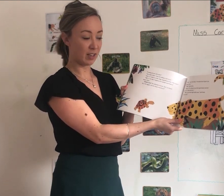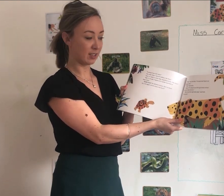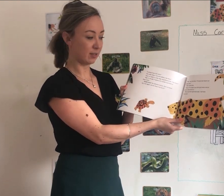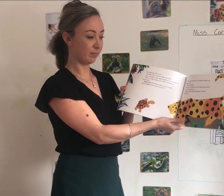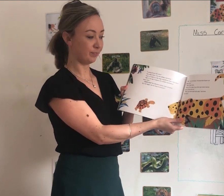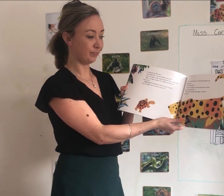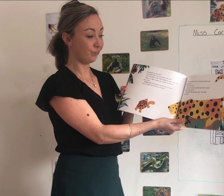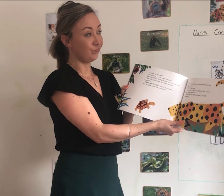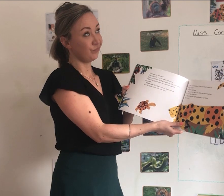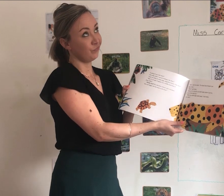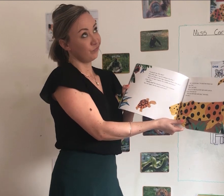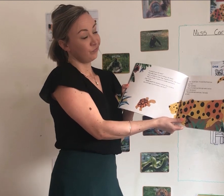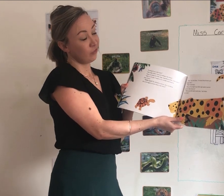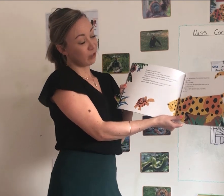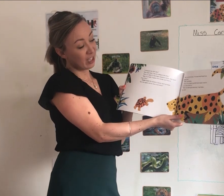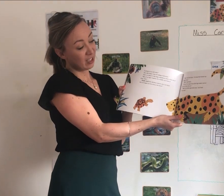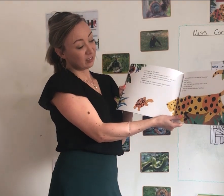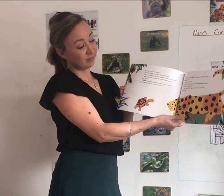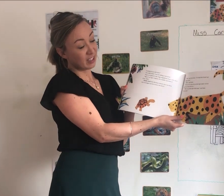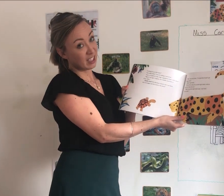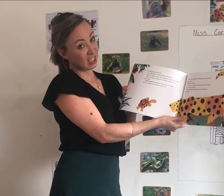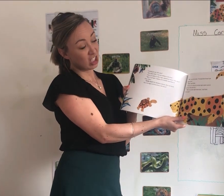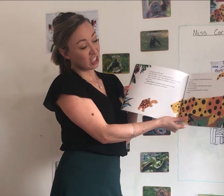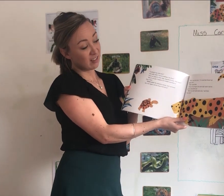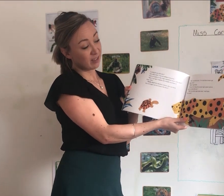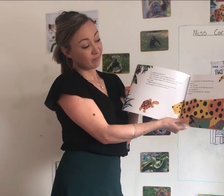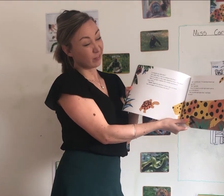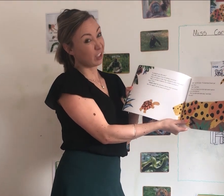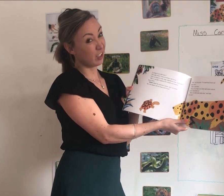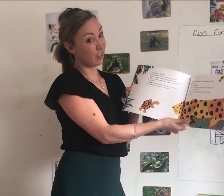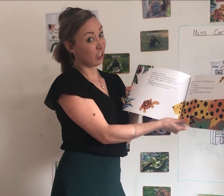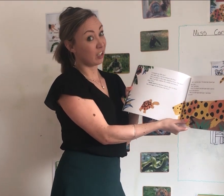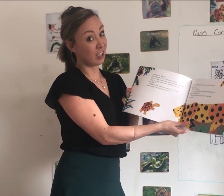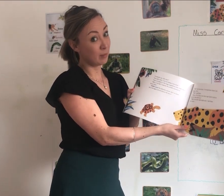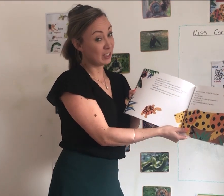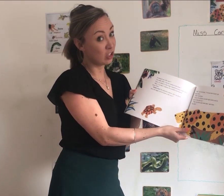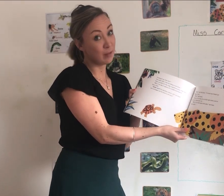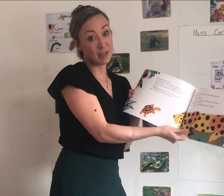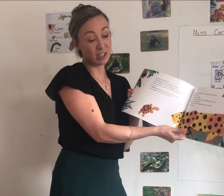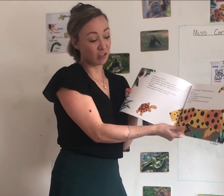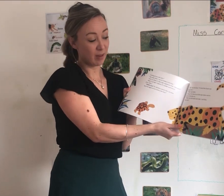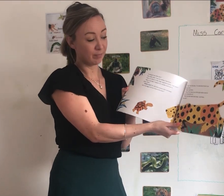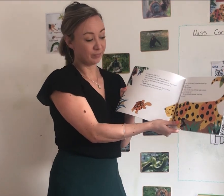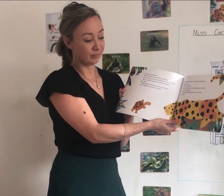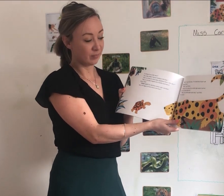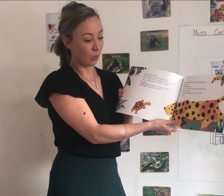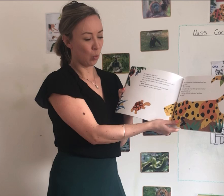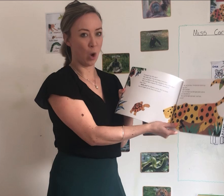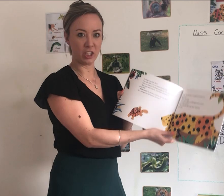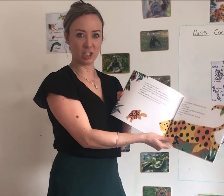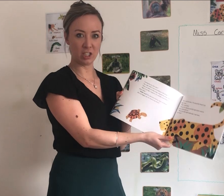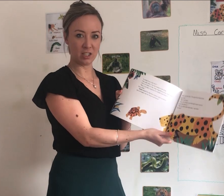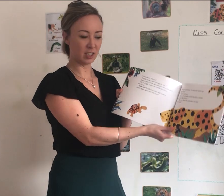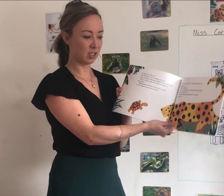forest? Well, said Achi-Cheri, I've heard Naomi's got a bigger drum. What? Said